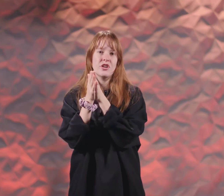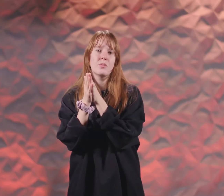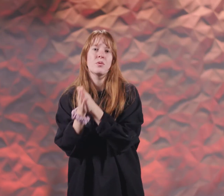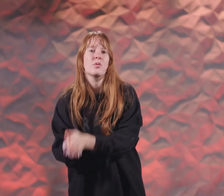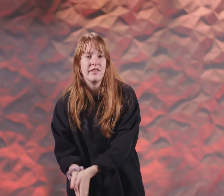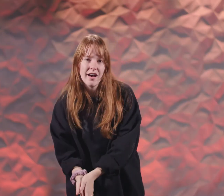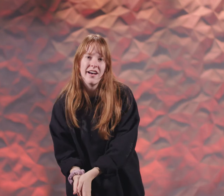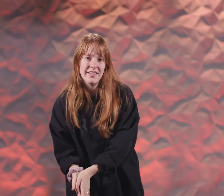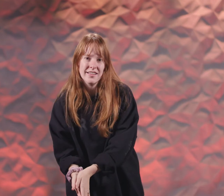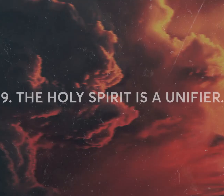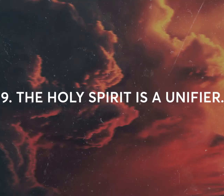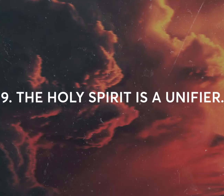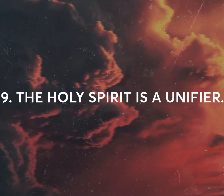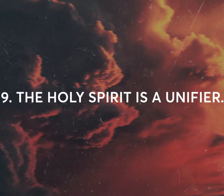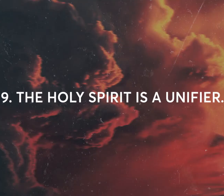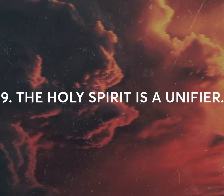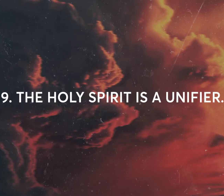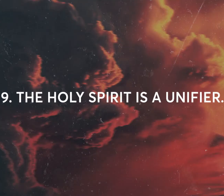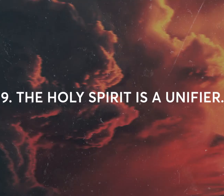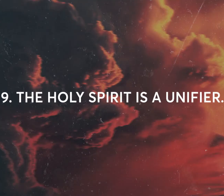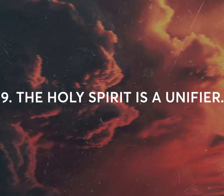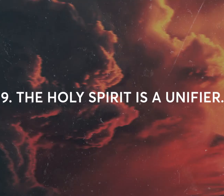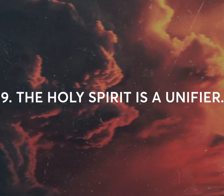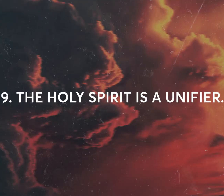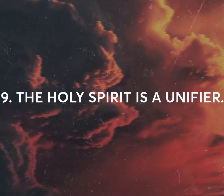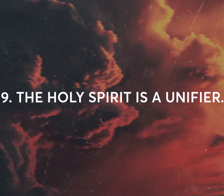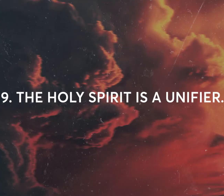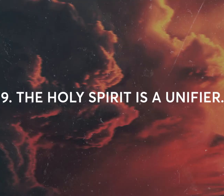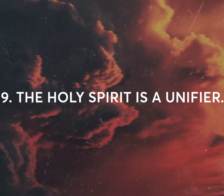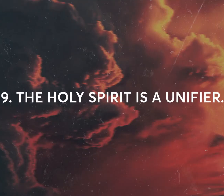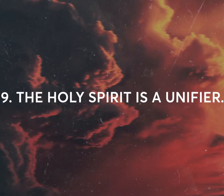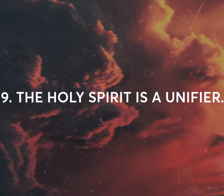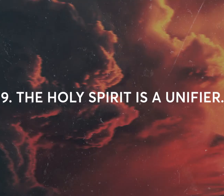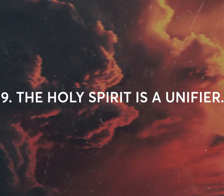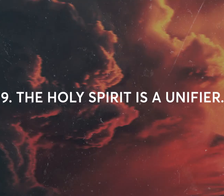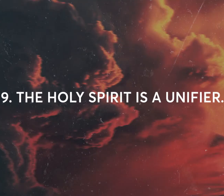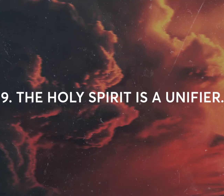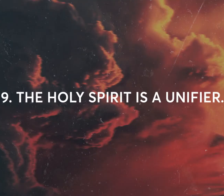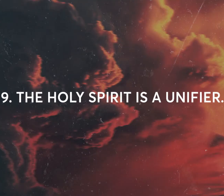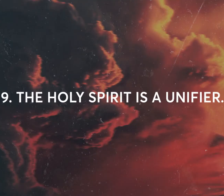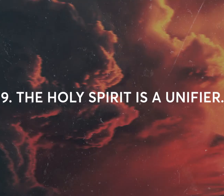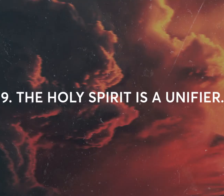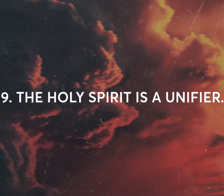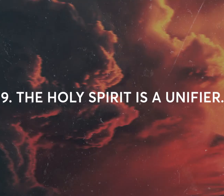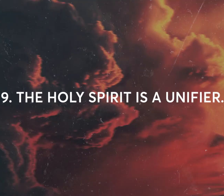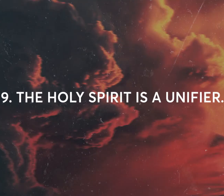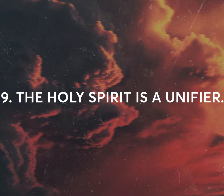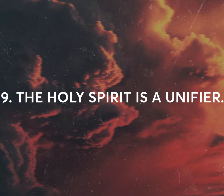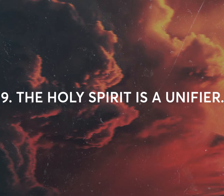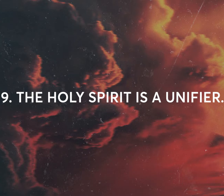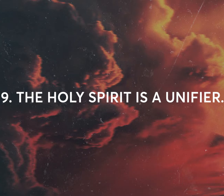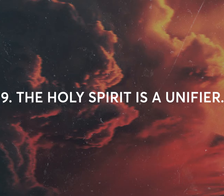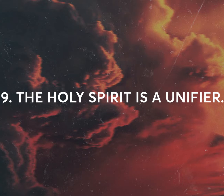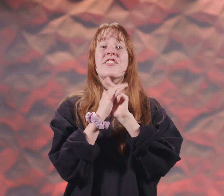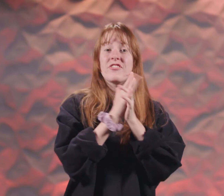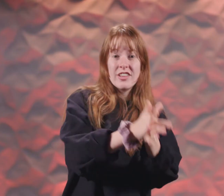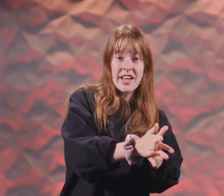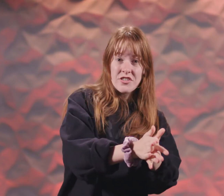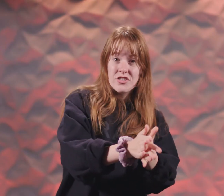with God. Number nine, the Holy Spirit is a unifier. Everyone say unifier. The flesh